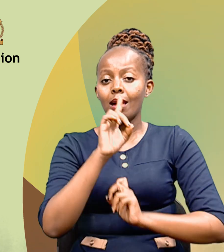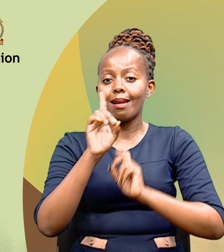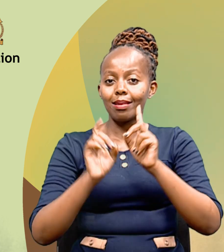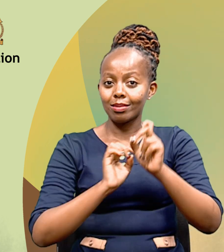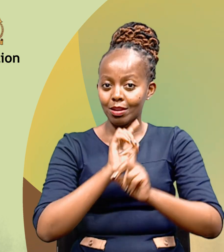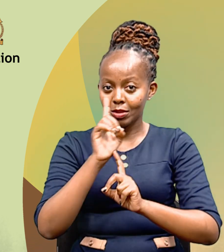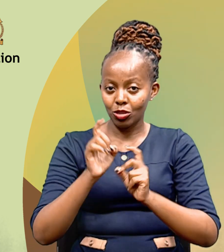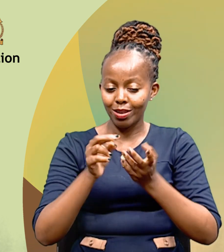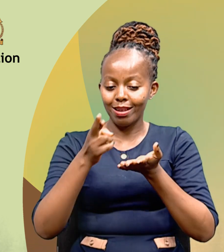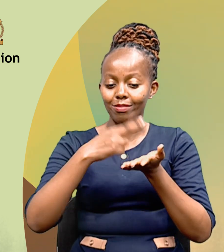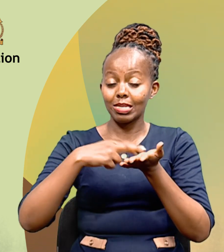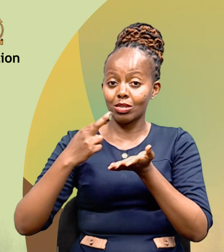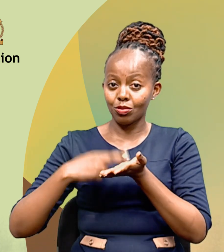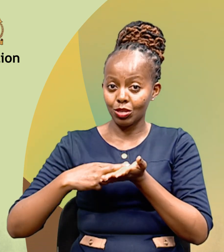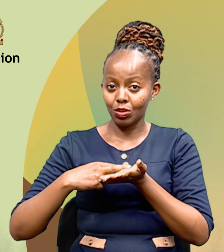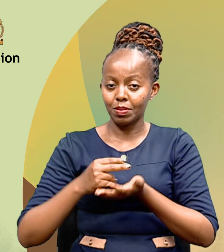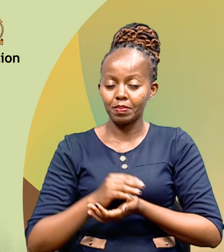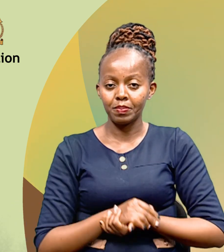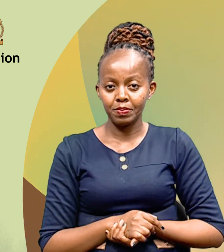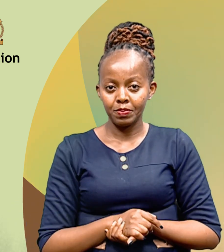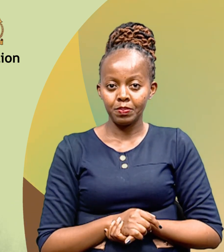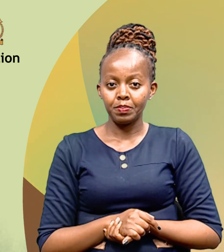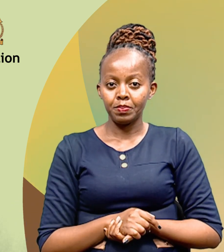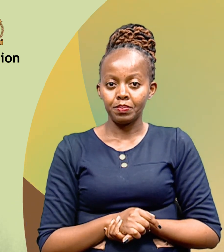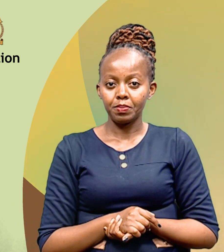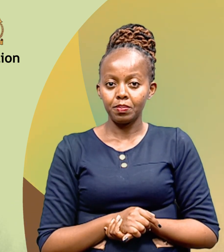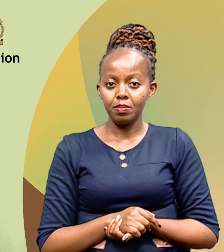Examination registration.